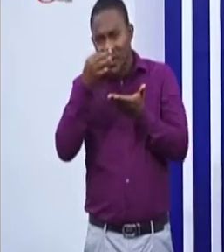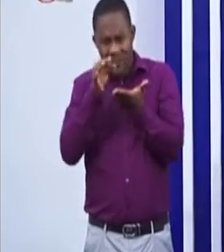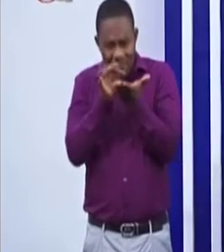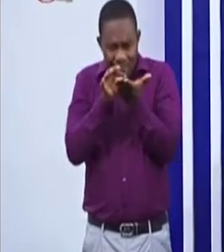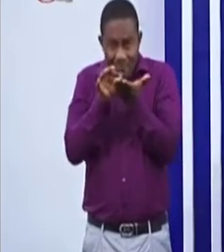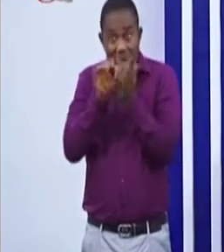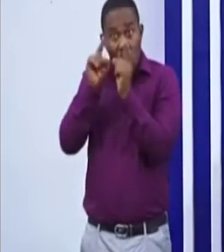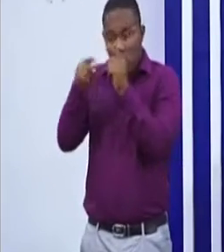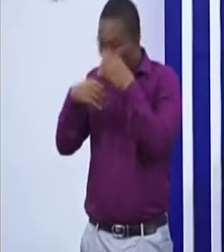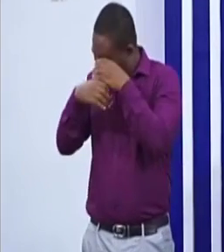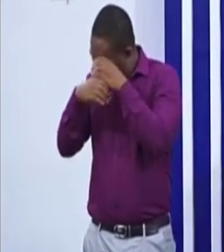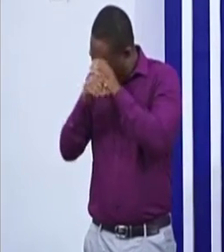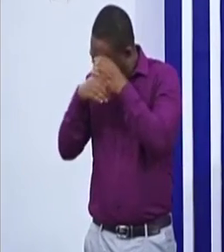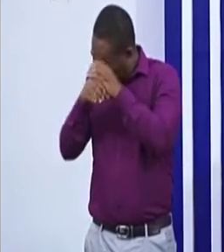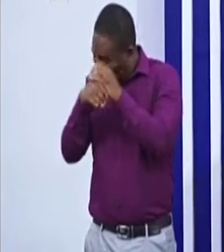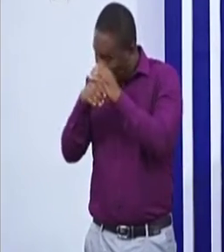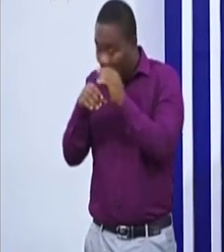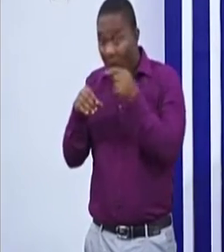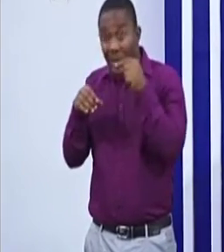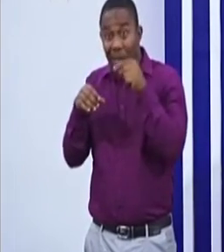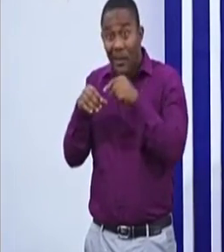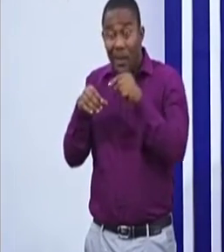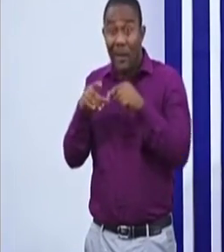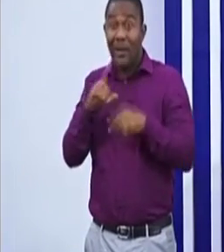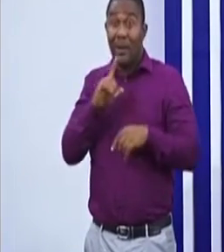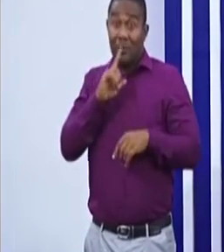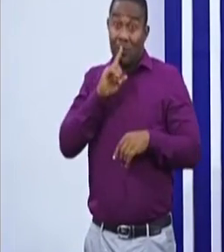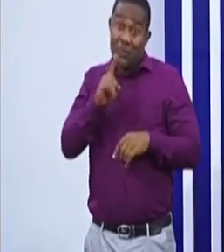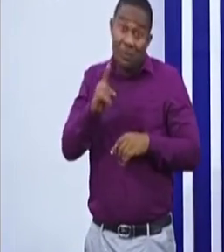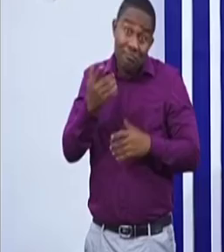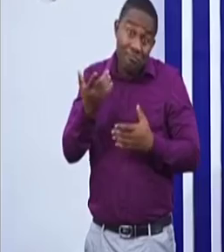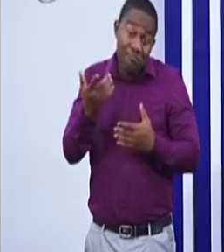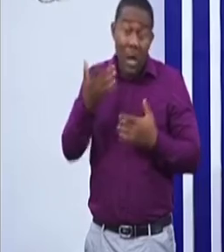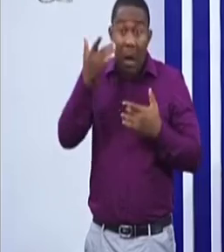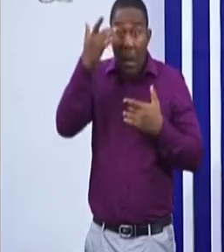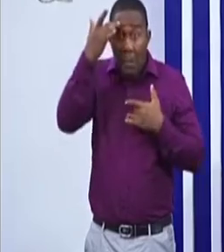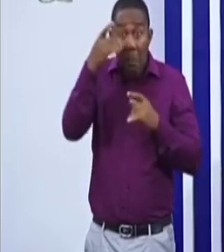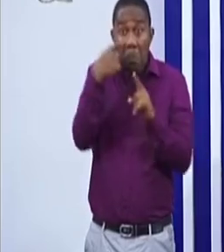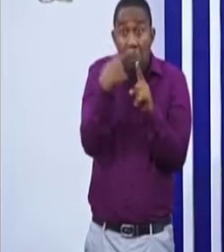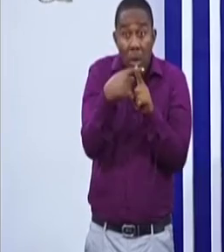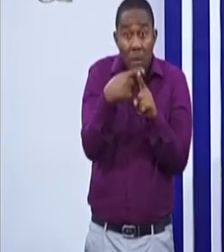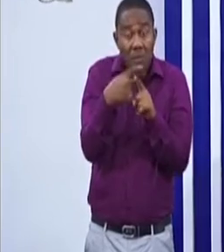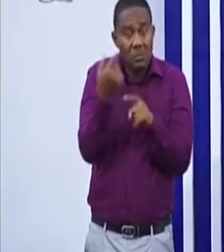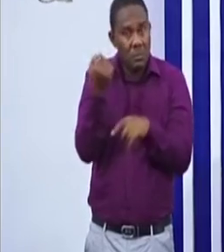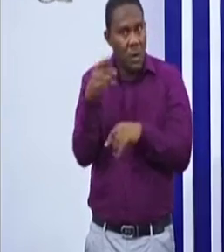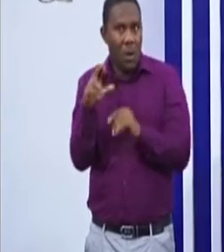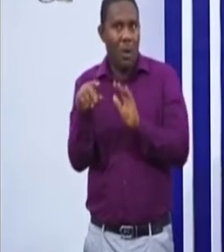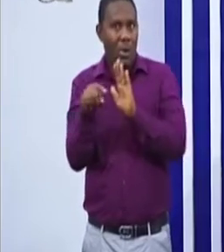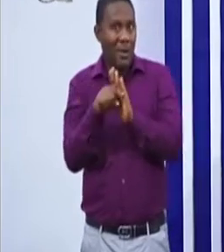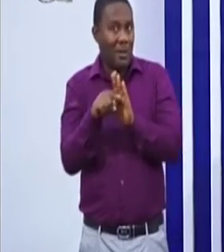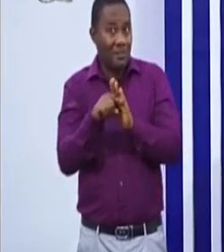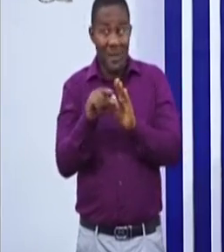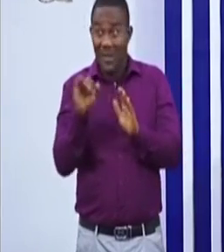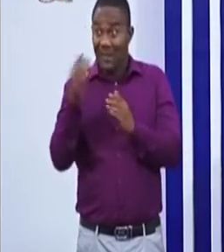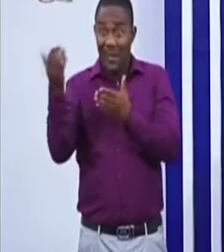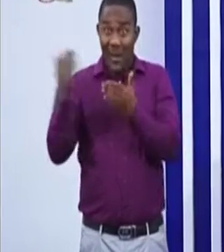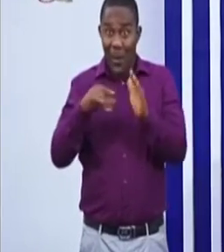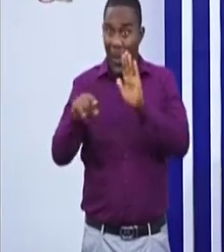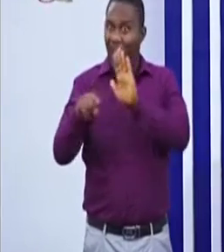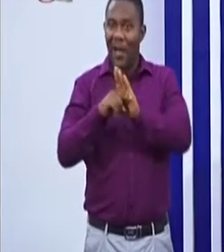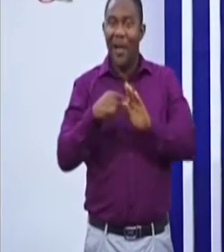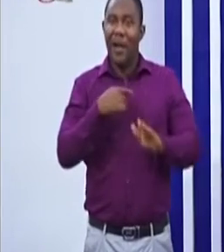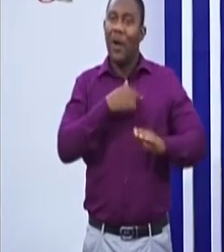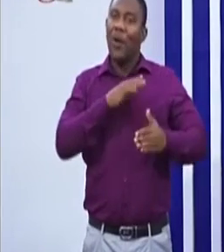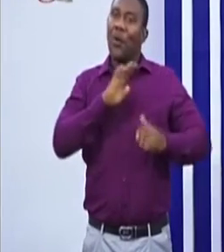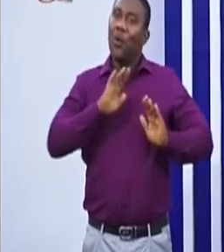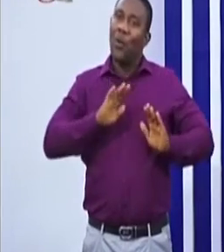mo akɔhwehwɛ mu ahwɛ sɛ ampaniampa yareɛ ni bi wanya bi ana sɛ yɛ results ne ba na wonya bi a wakoma atɔ